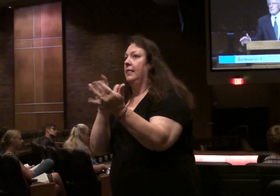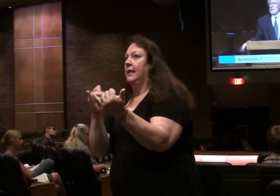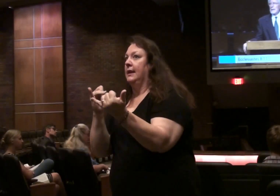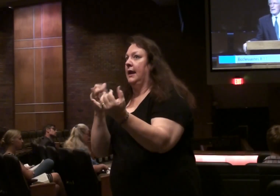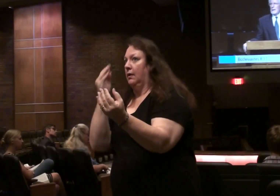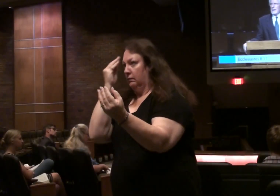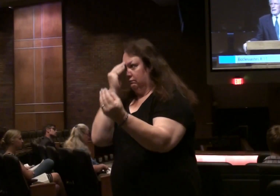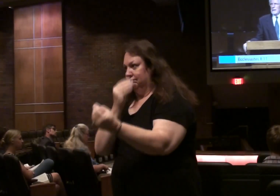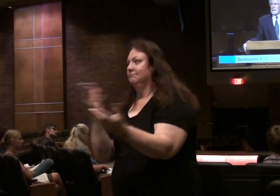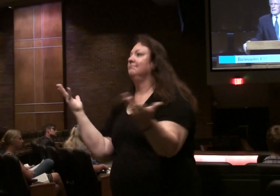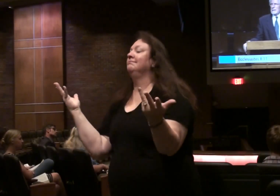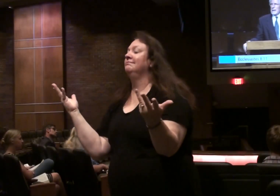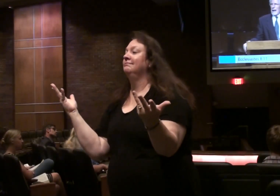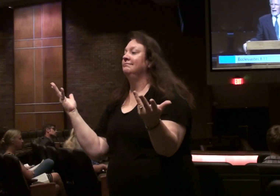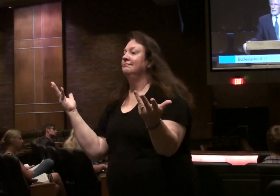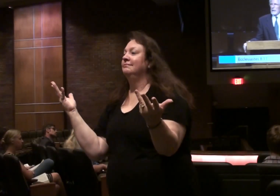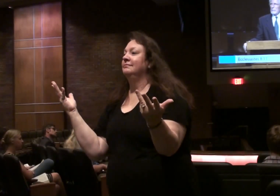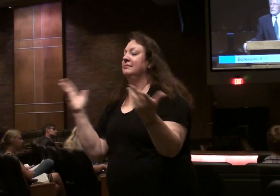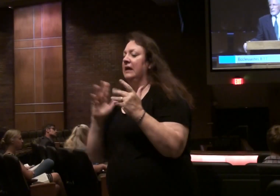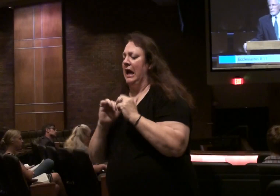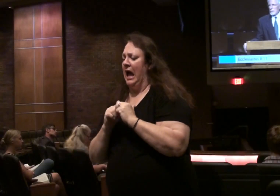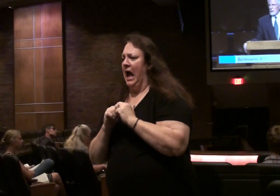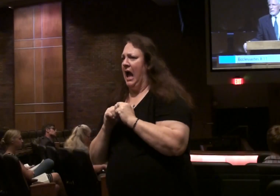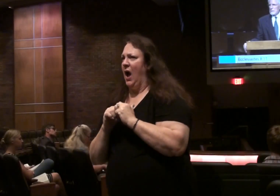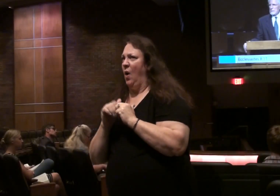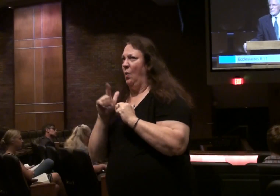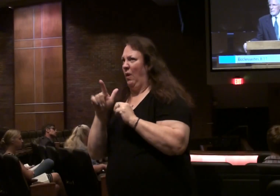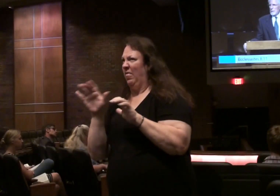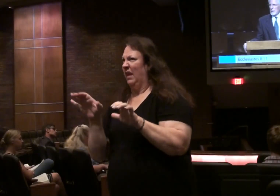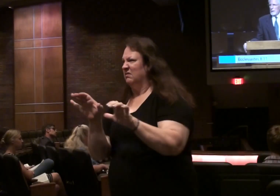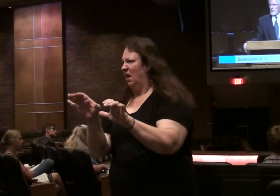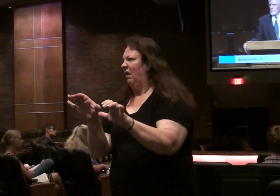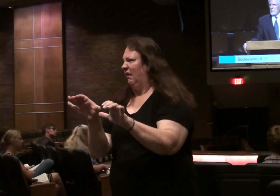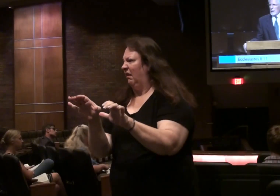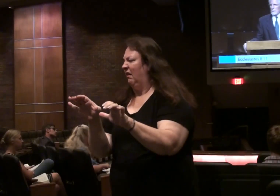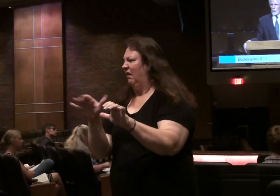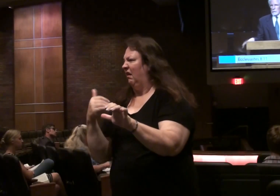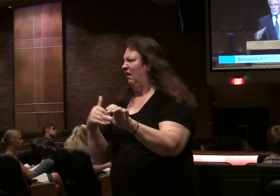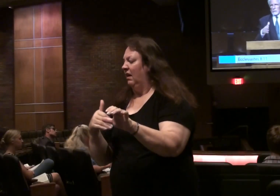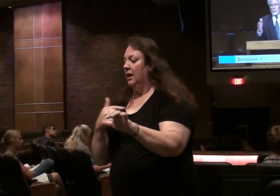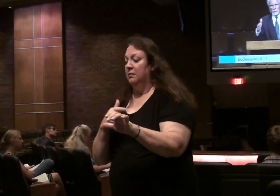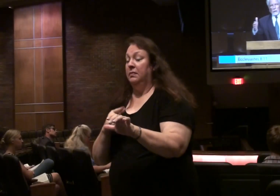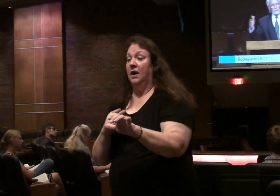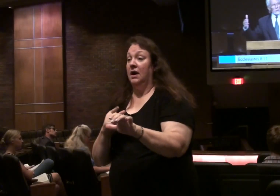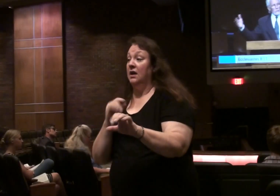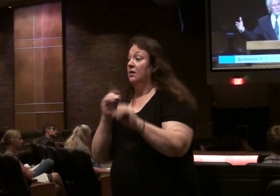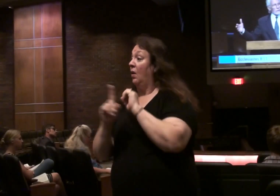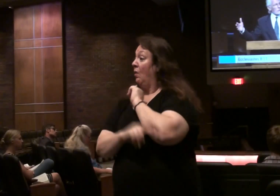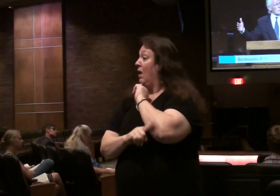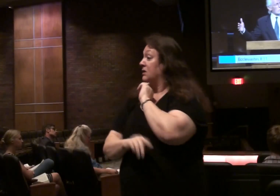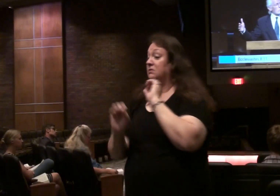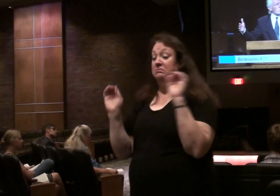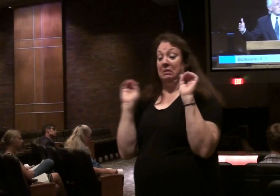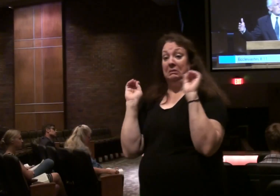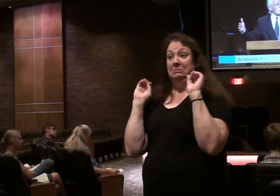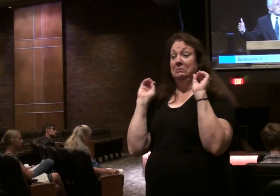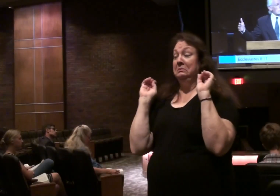out, and how they've been functioning. But as long as there were no